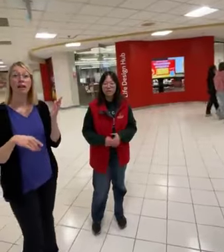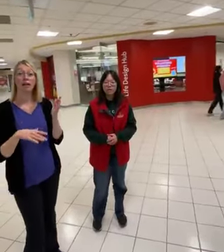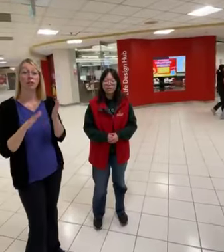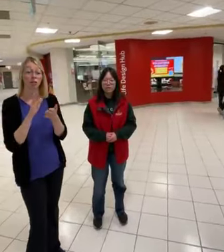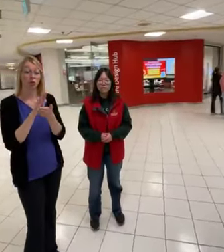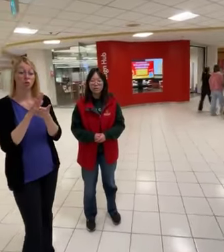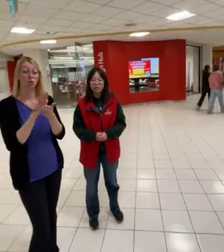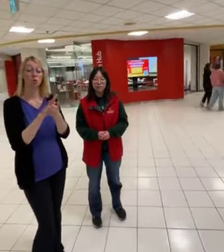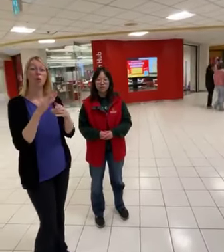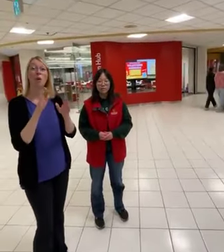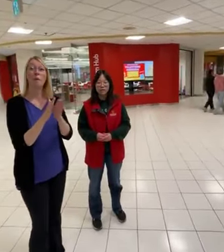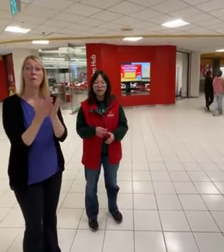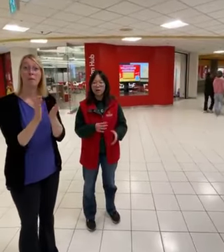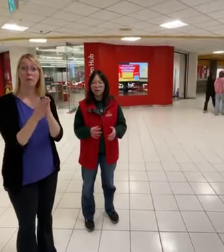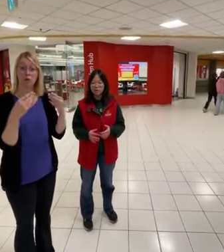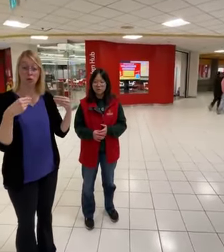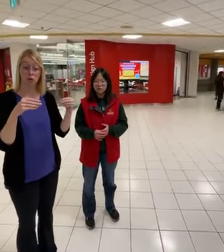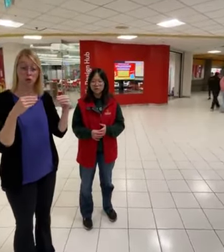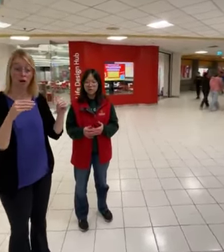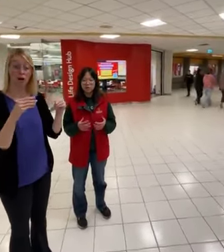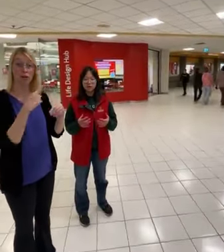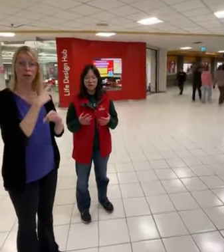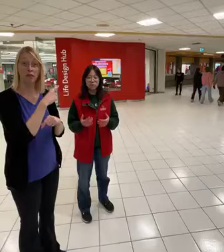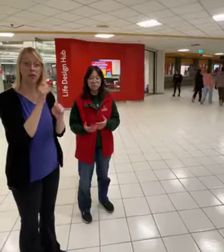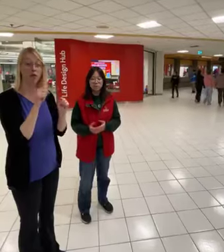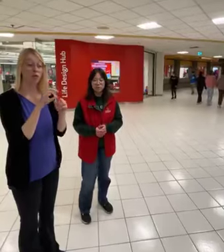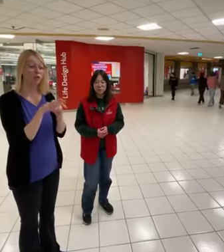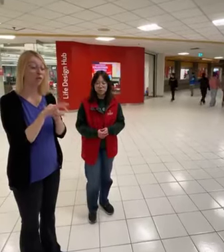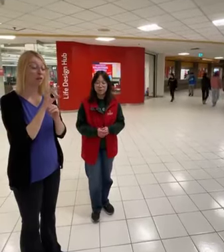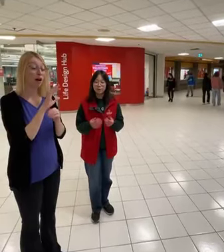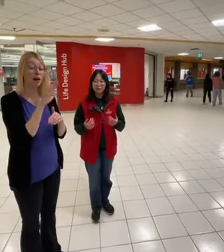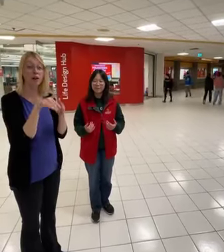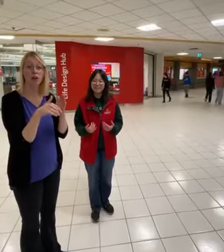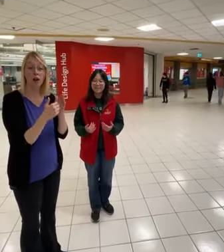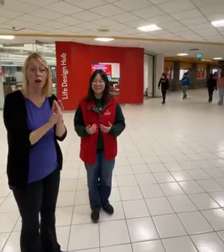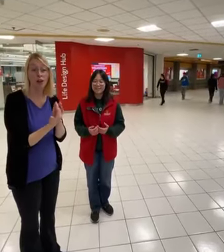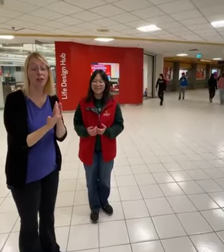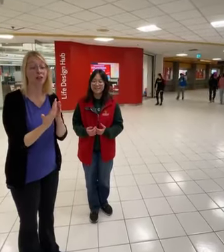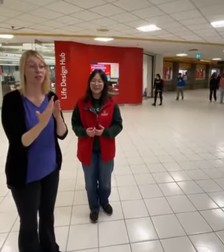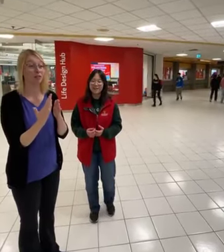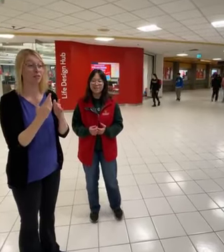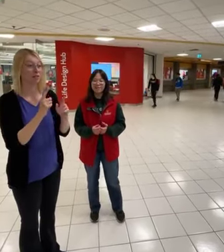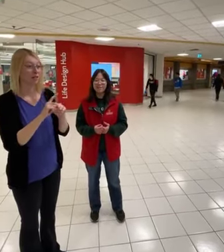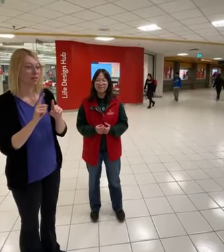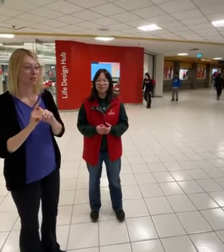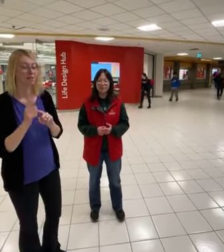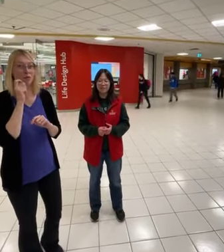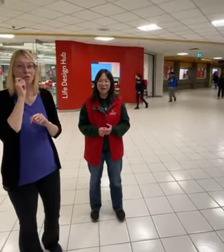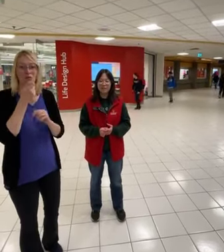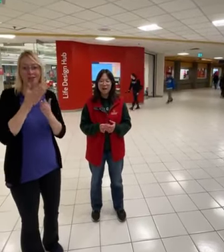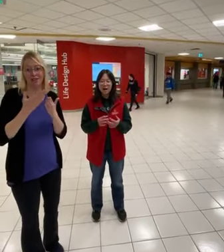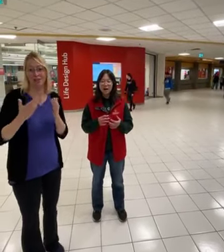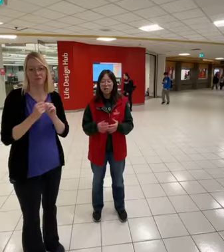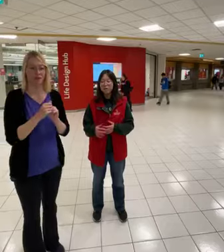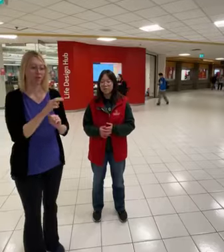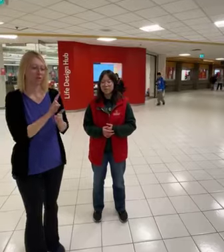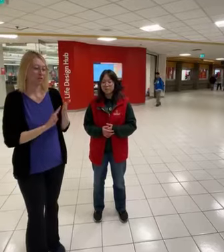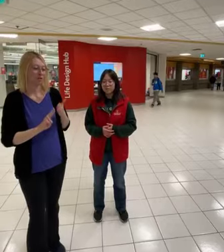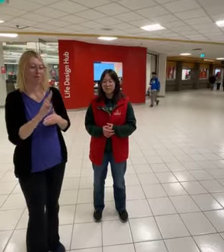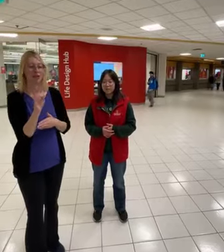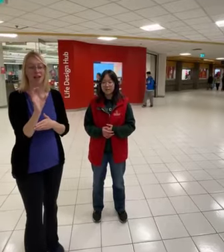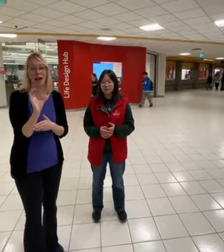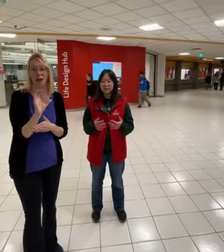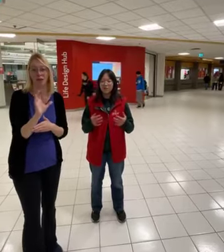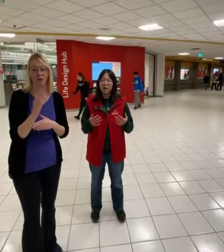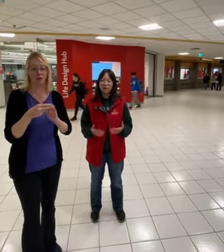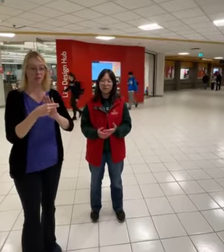bookstore. So this is where you can come find all of your UFC merch. If you're really big into merch like I am, then this is where you can find all of our